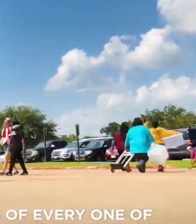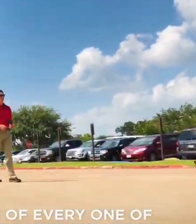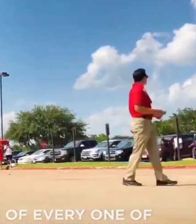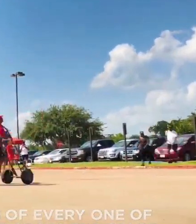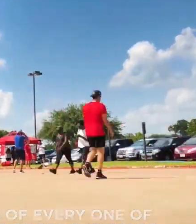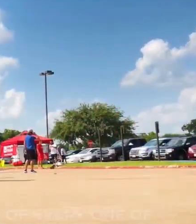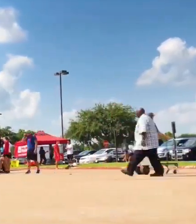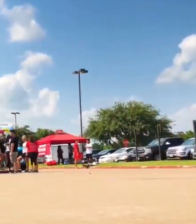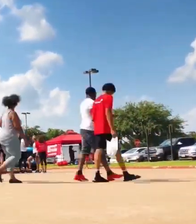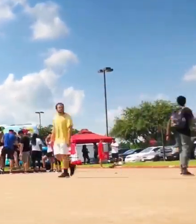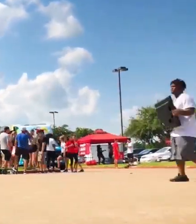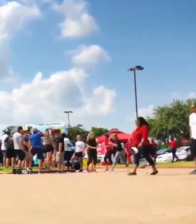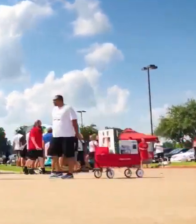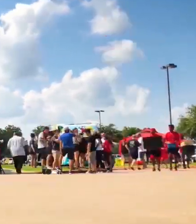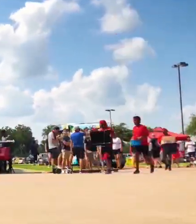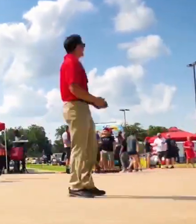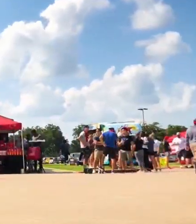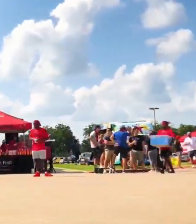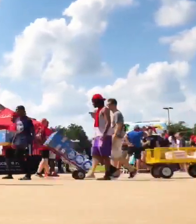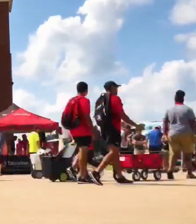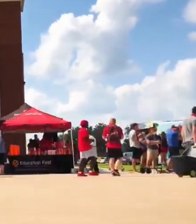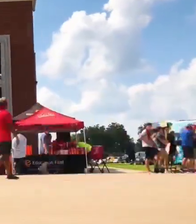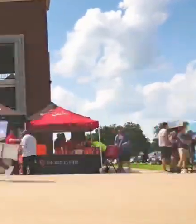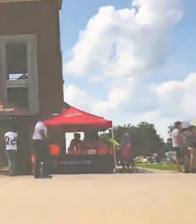the stage.